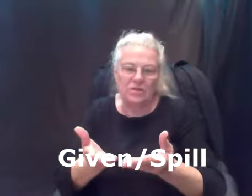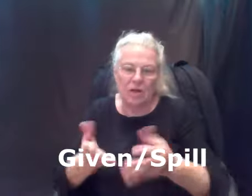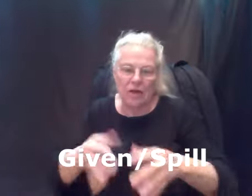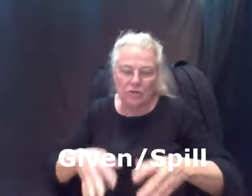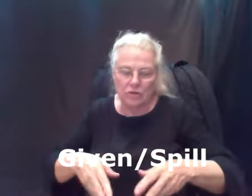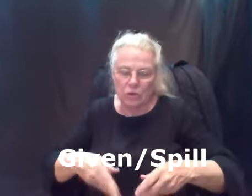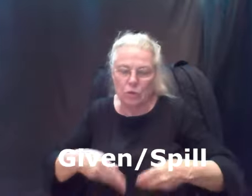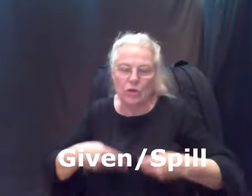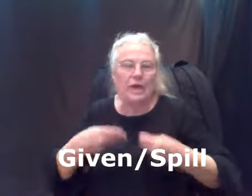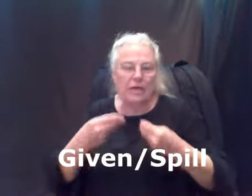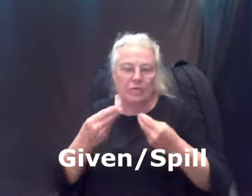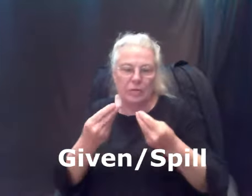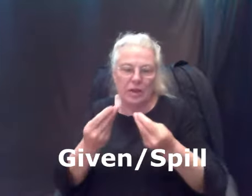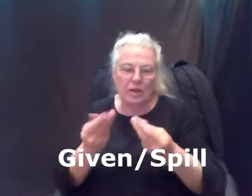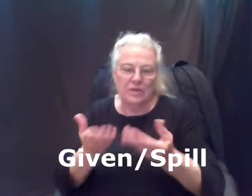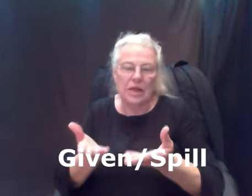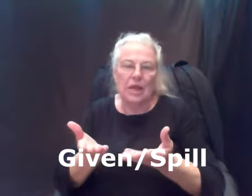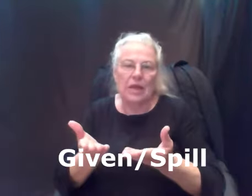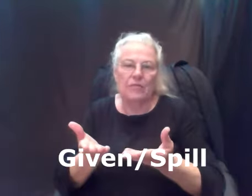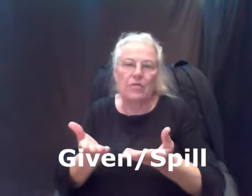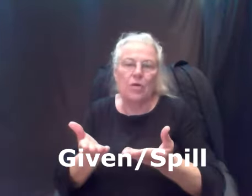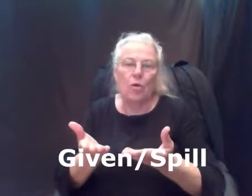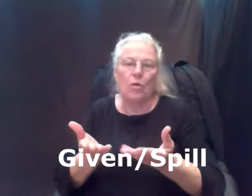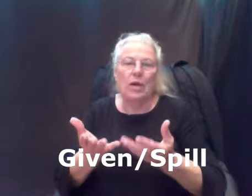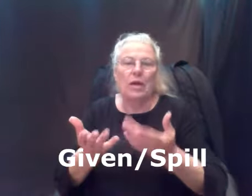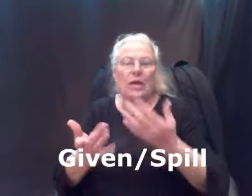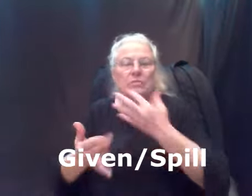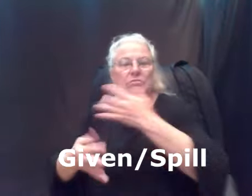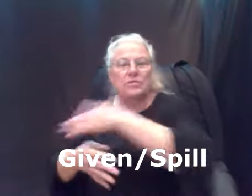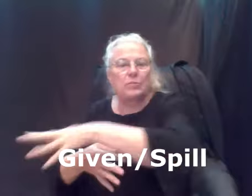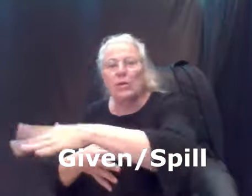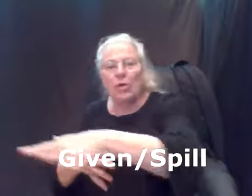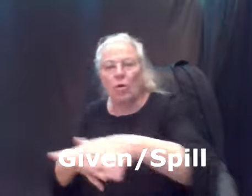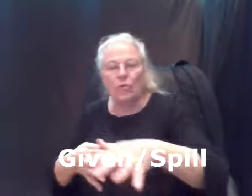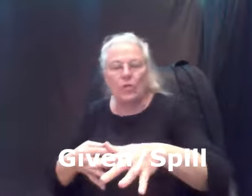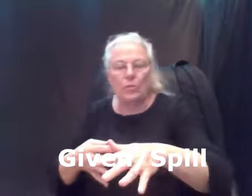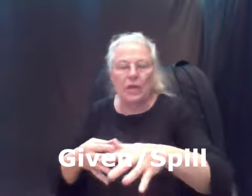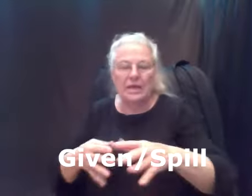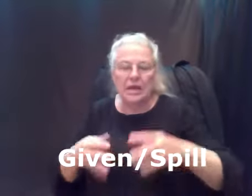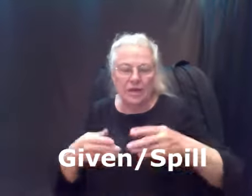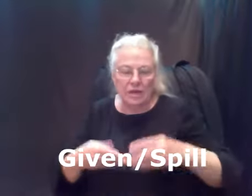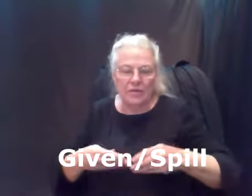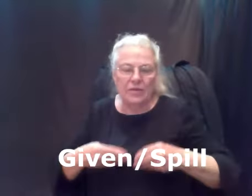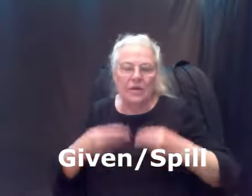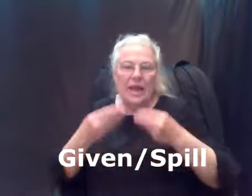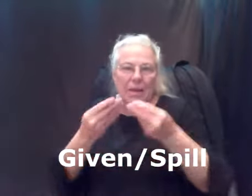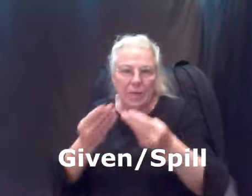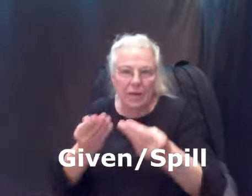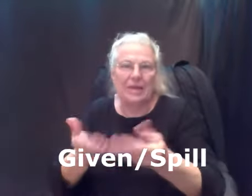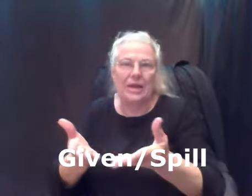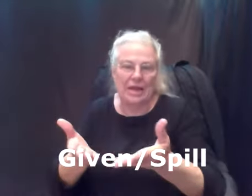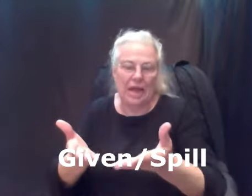I use the word given because even though it spilled all over the place, the lamb gave